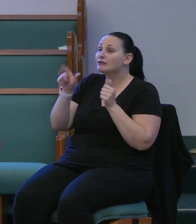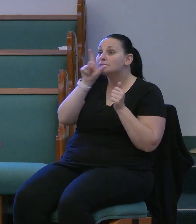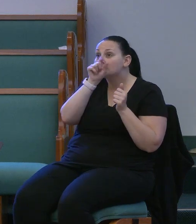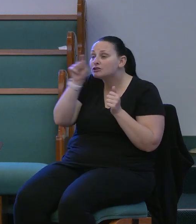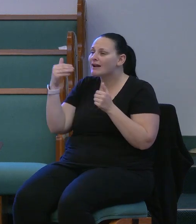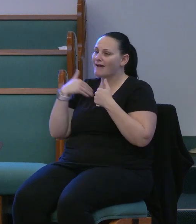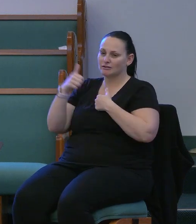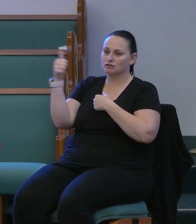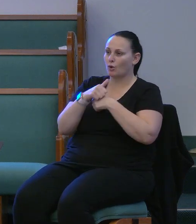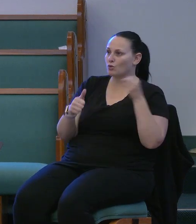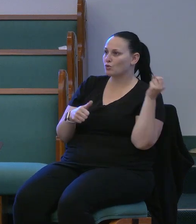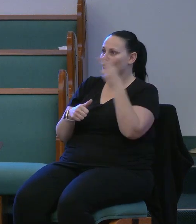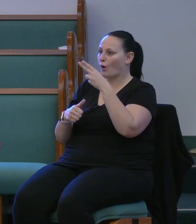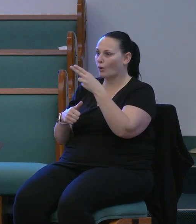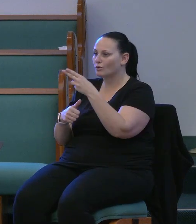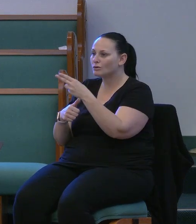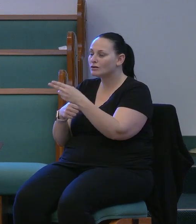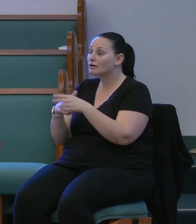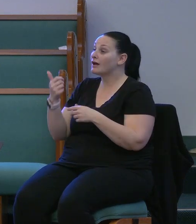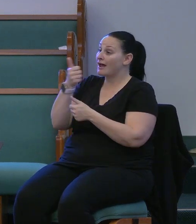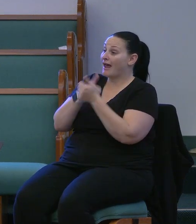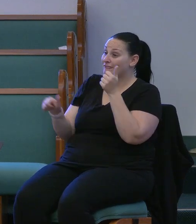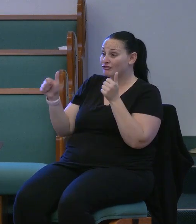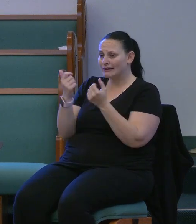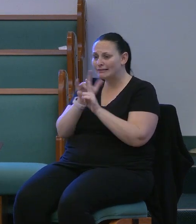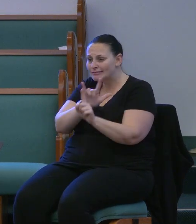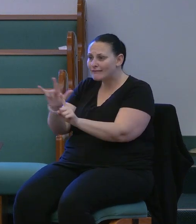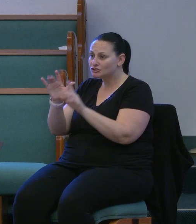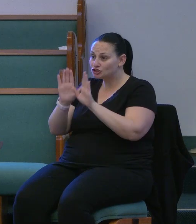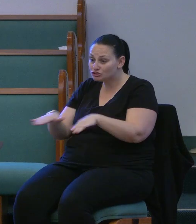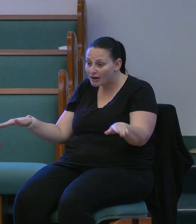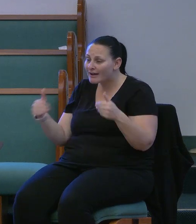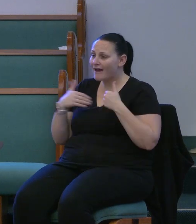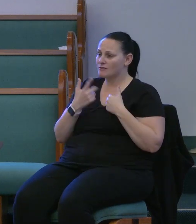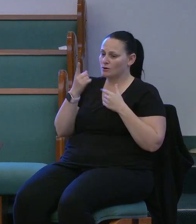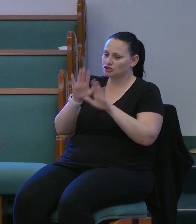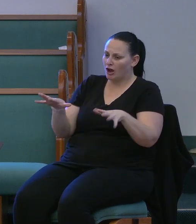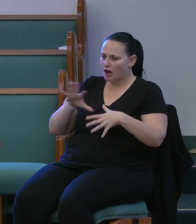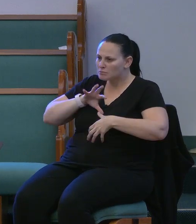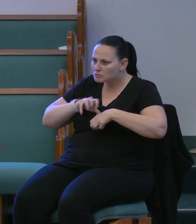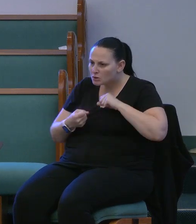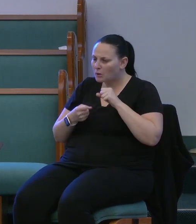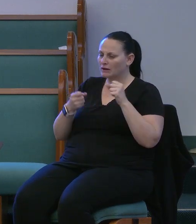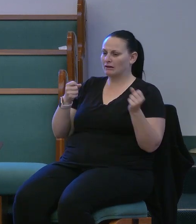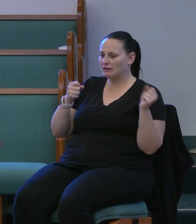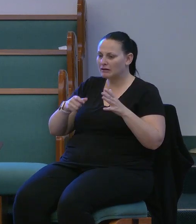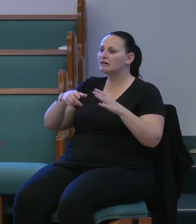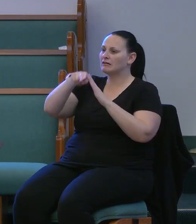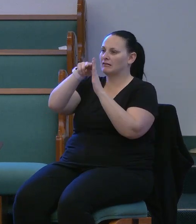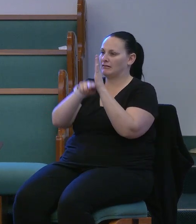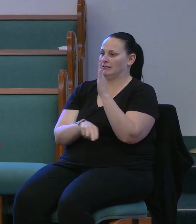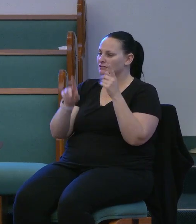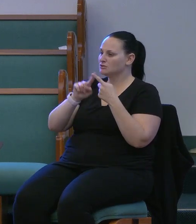is a stone thrown at a bird. For every loved child, a child broken, bagged, sunk in a